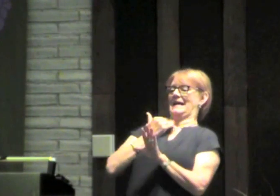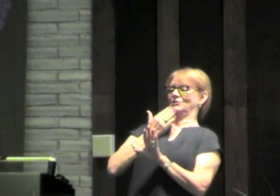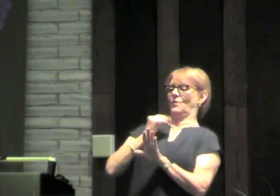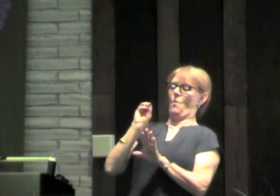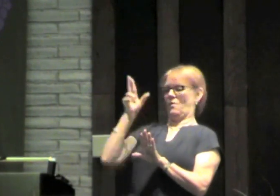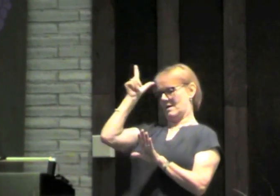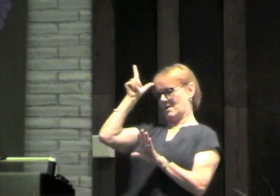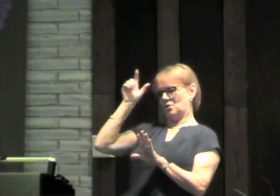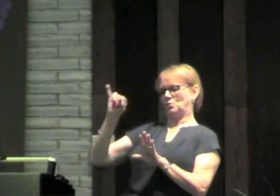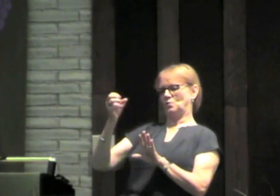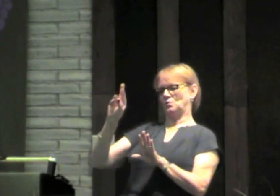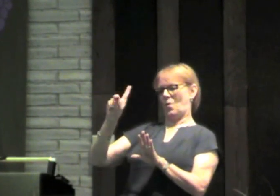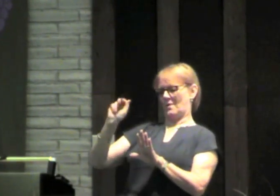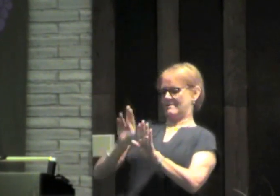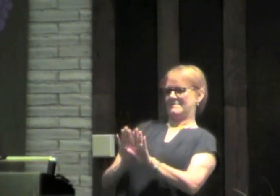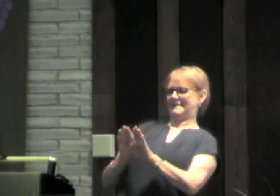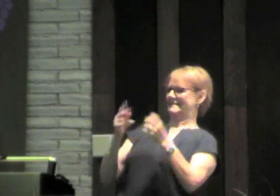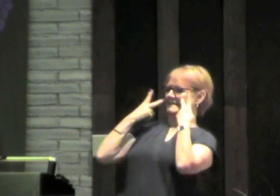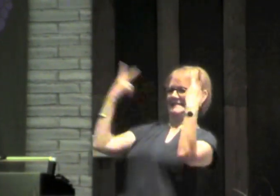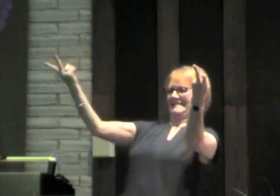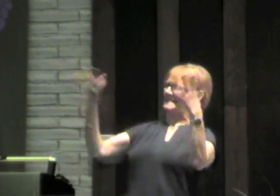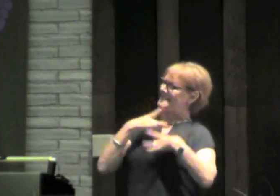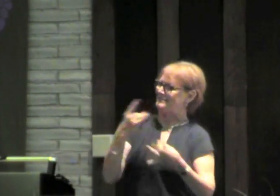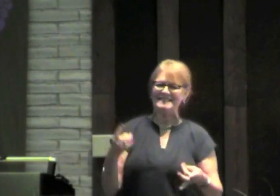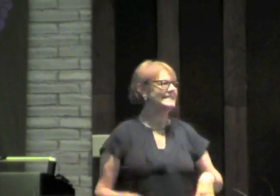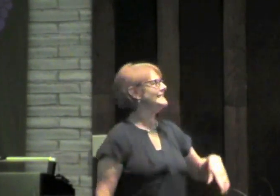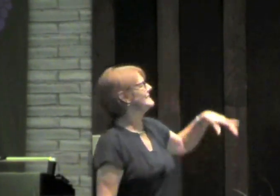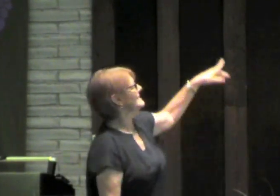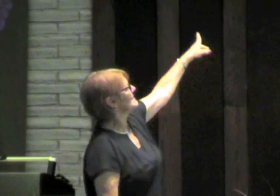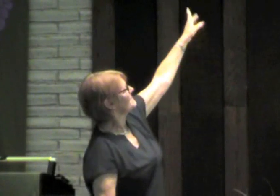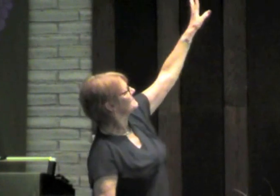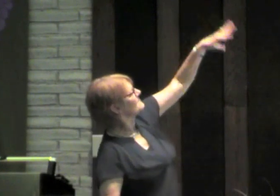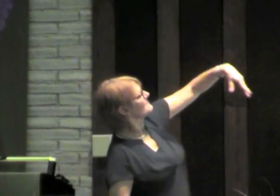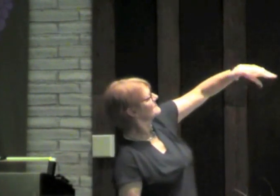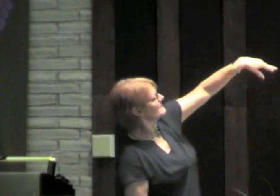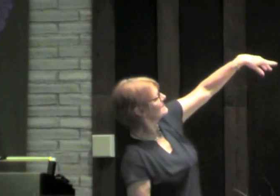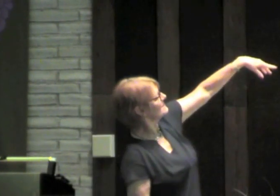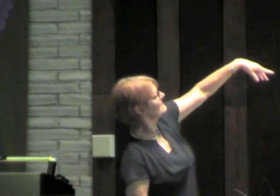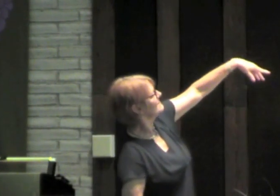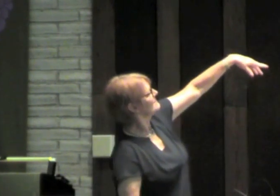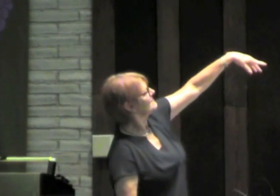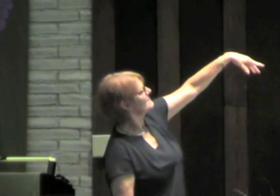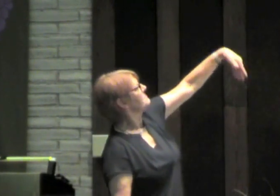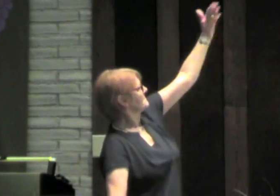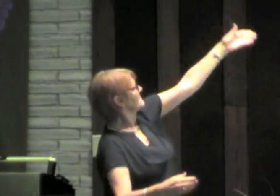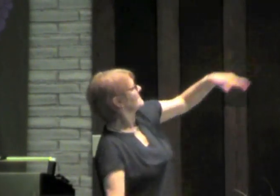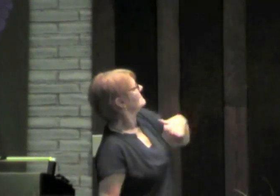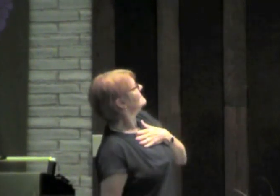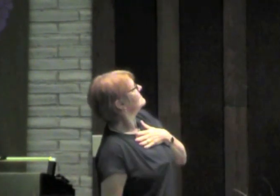Syria from Israel, or from Jordan as well. So that was very fascinating to me.